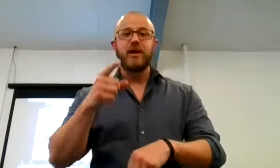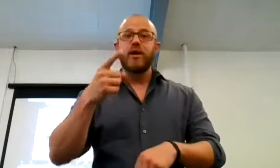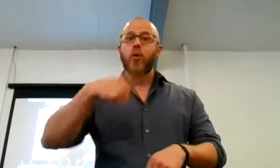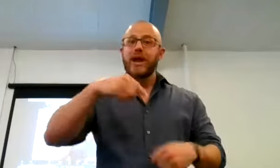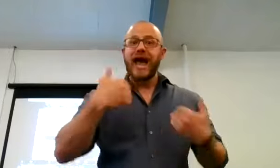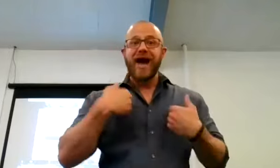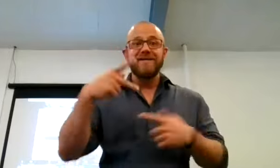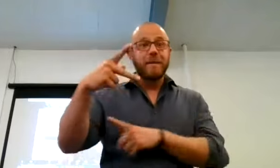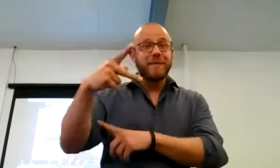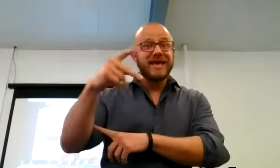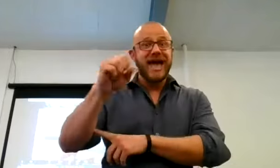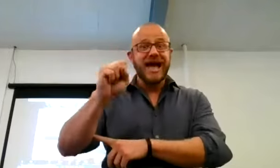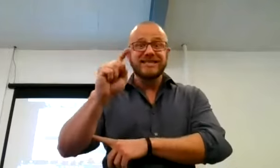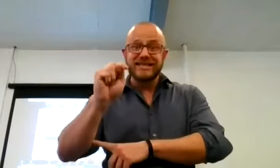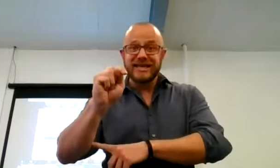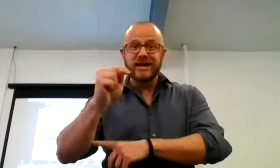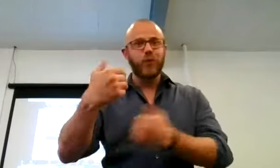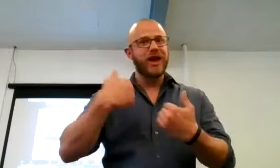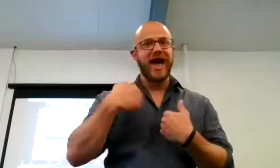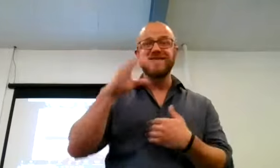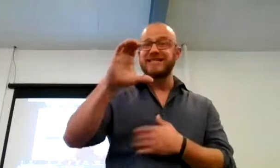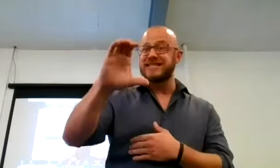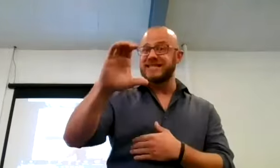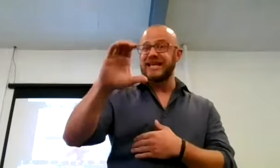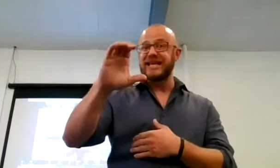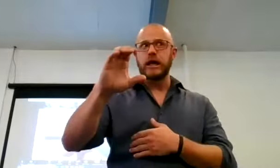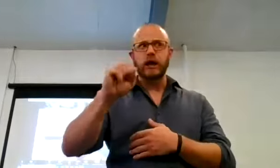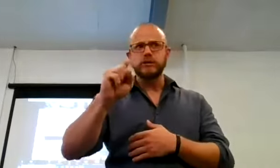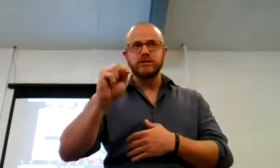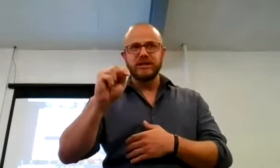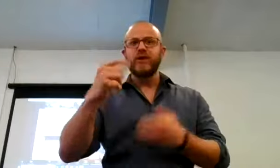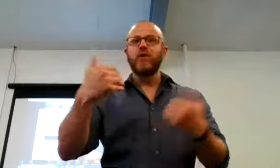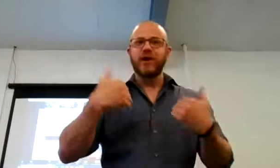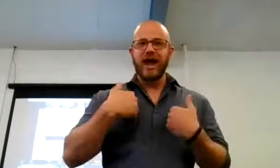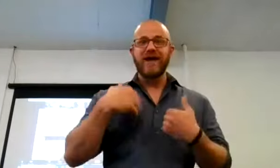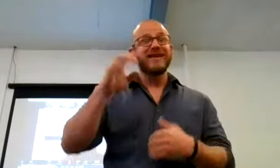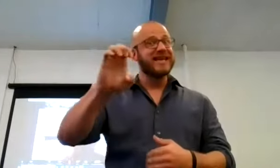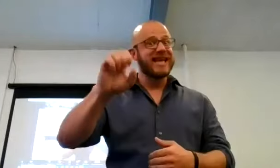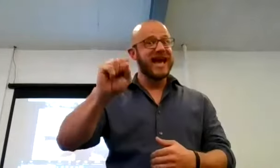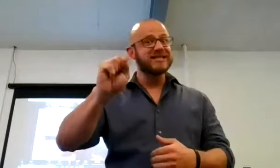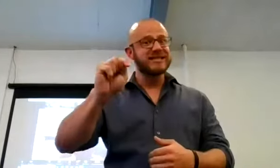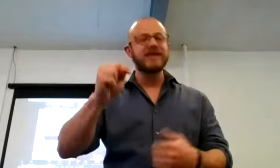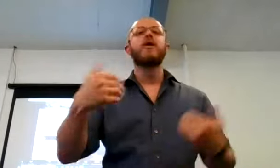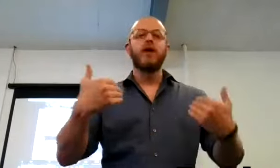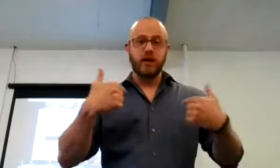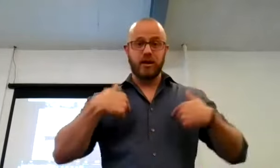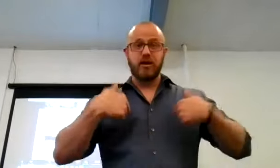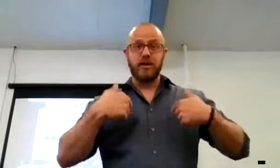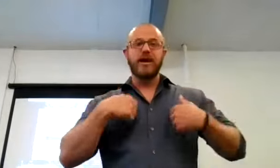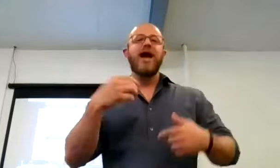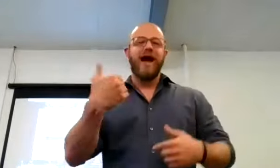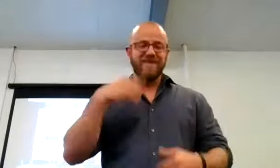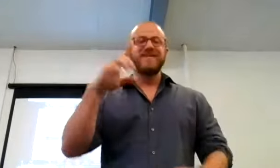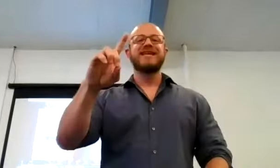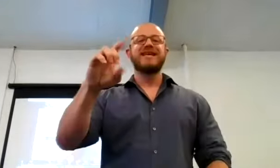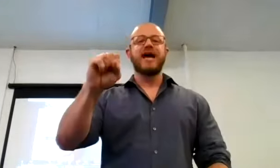when it comes to our goodbyes, we have PST. You know, there is CST, the different standard times of EST, but the